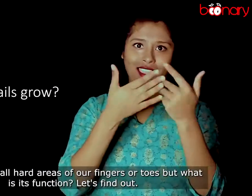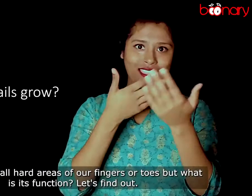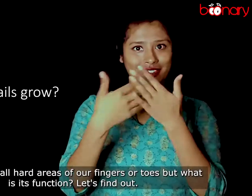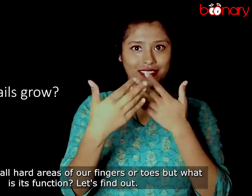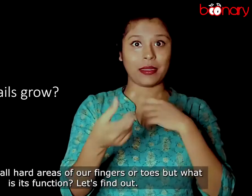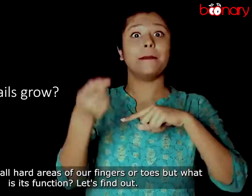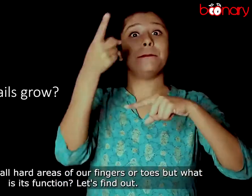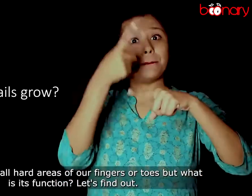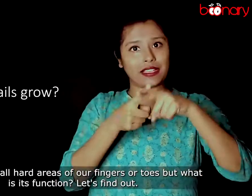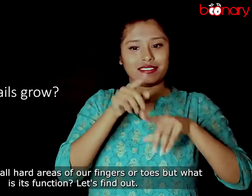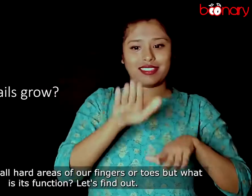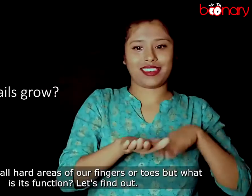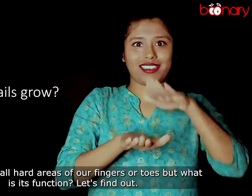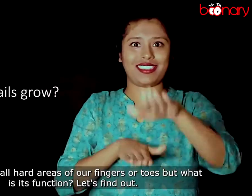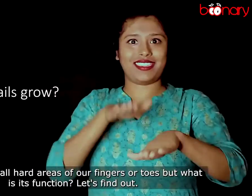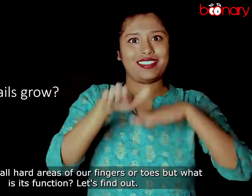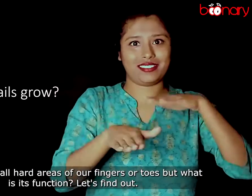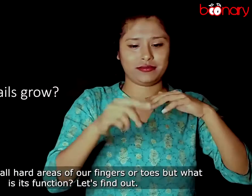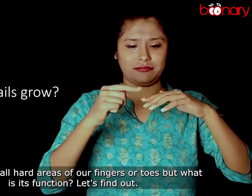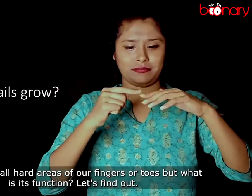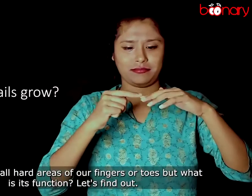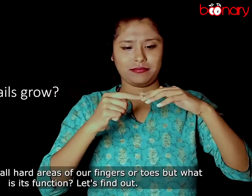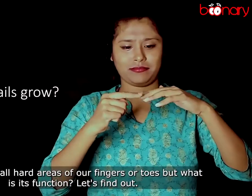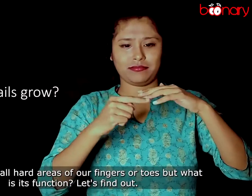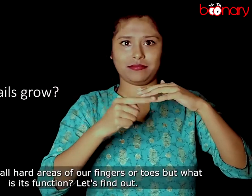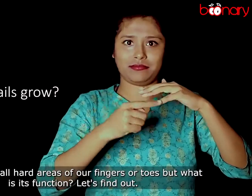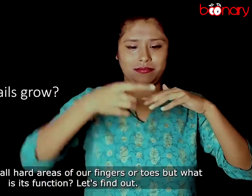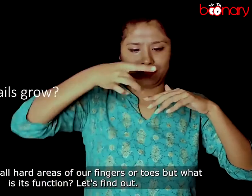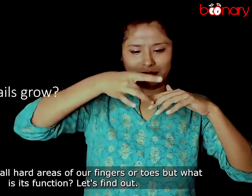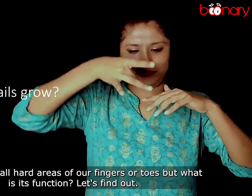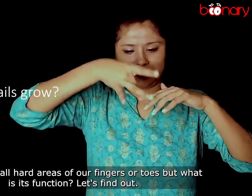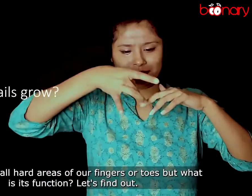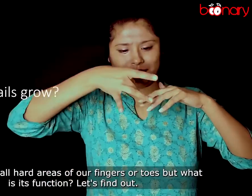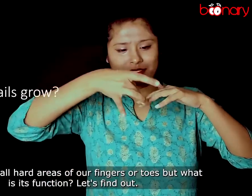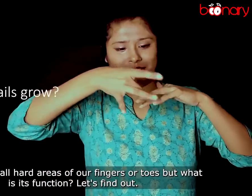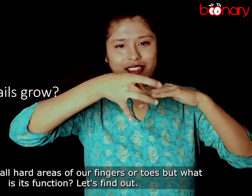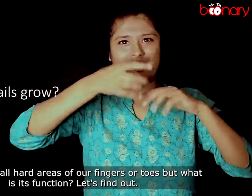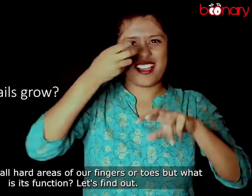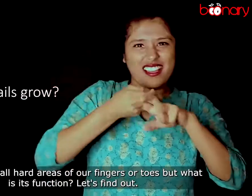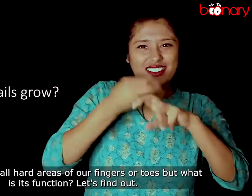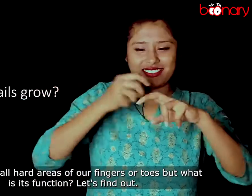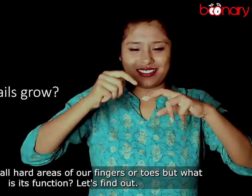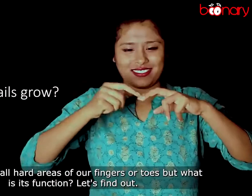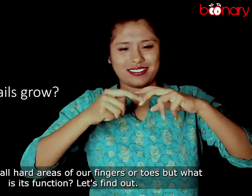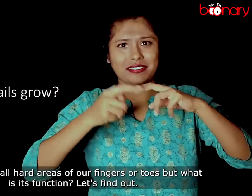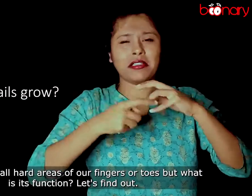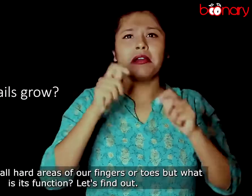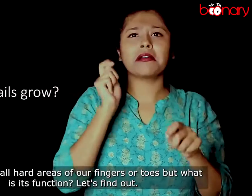Nails are small hard areas of our fingers or toes, but what is its function? Let's find